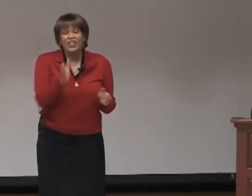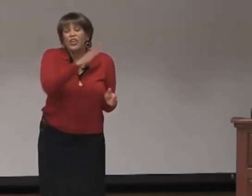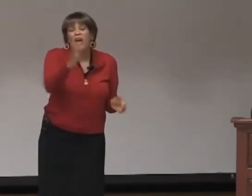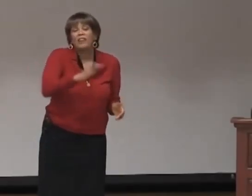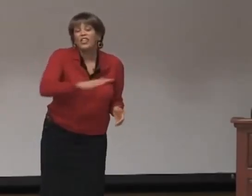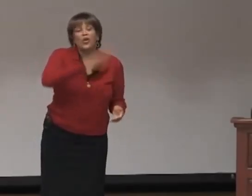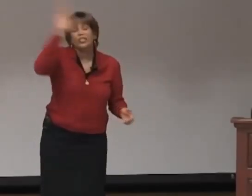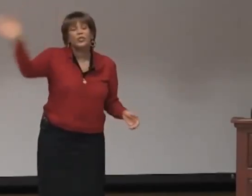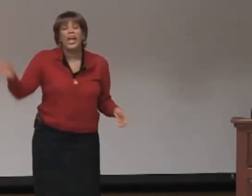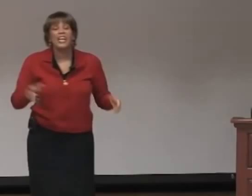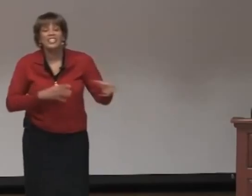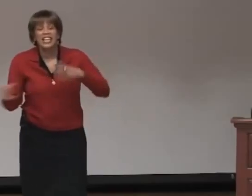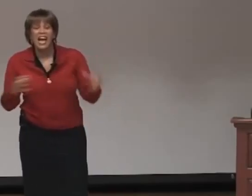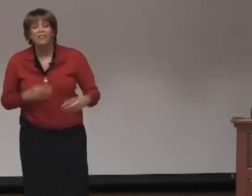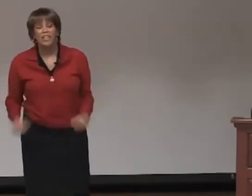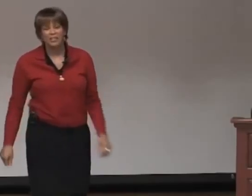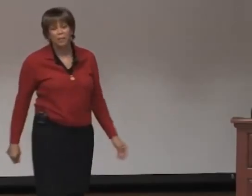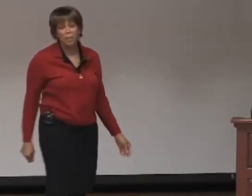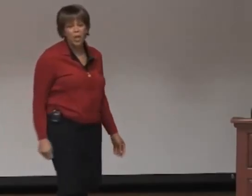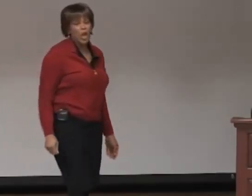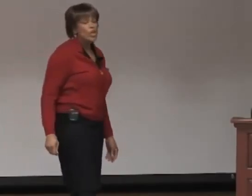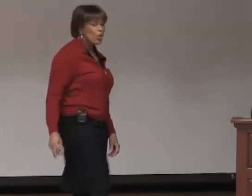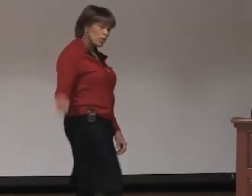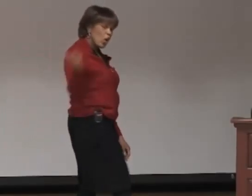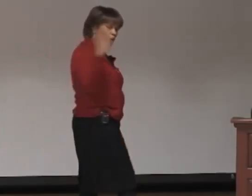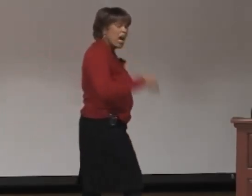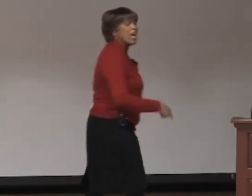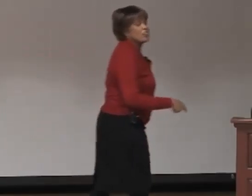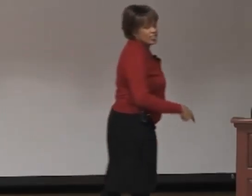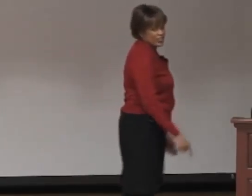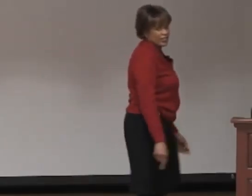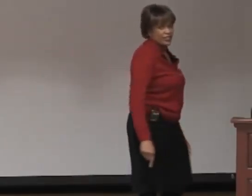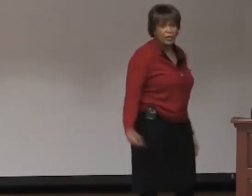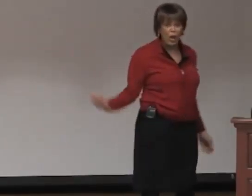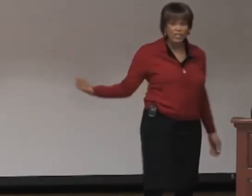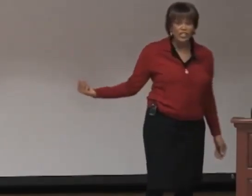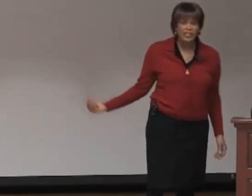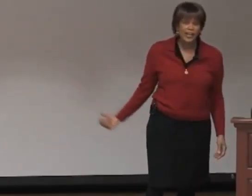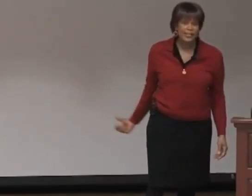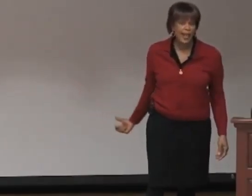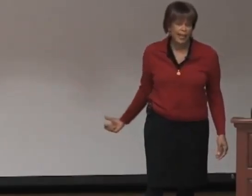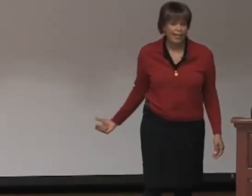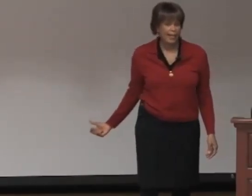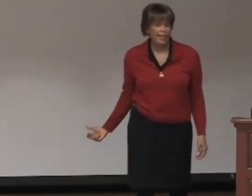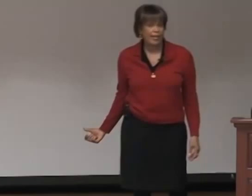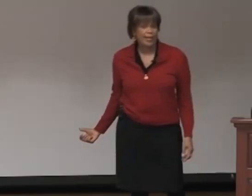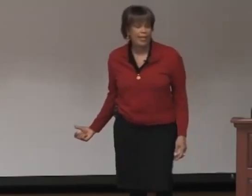Now, you don't have to go to Sudan to see conflict. You can go to Congress in Washington, D.C.